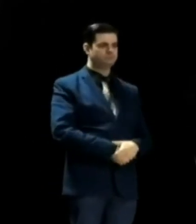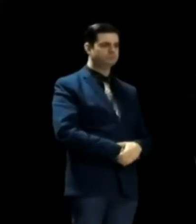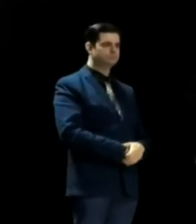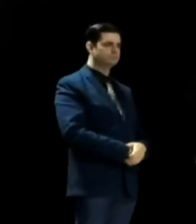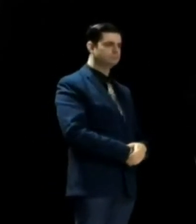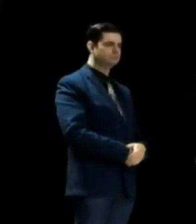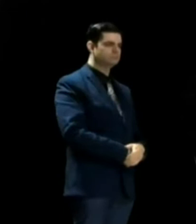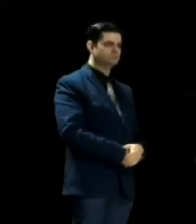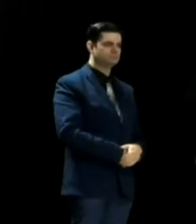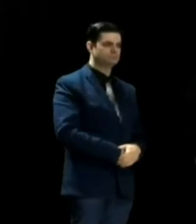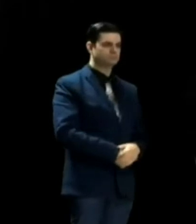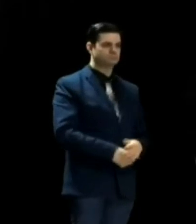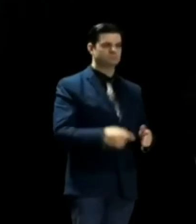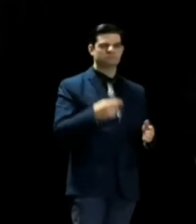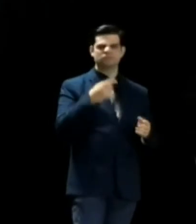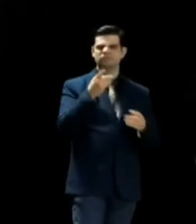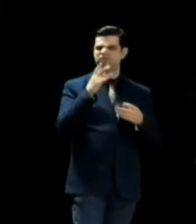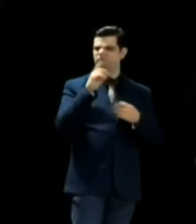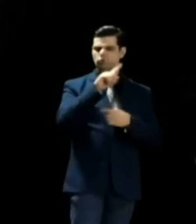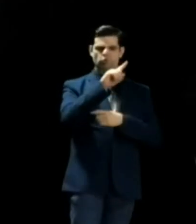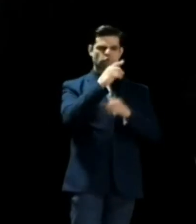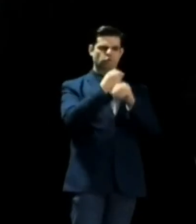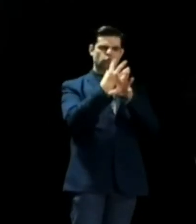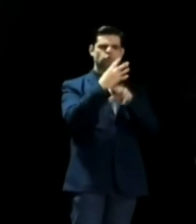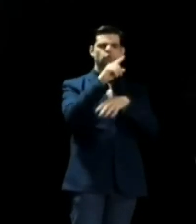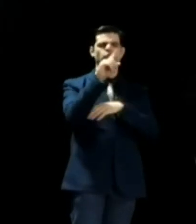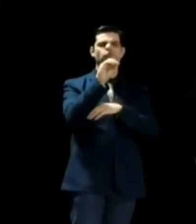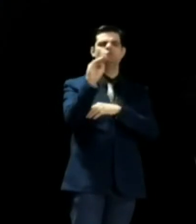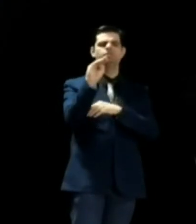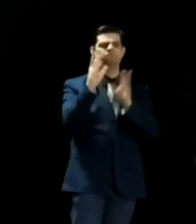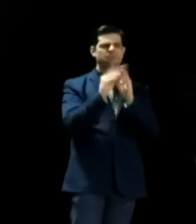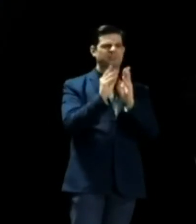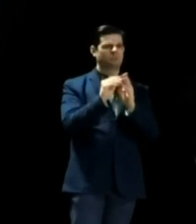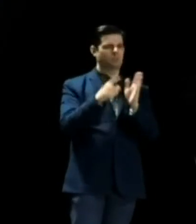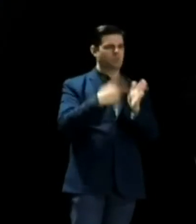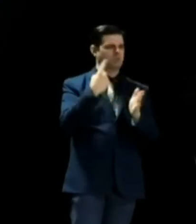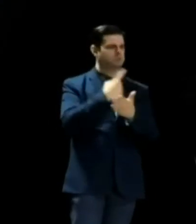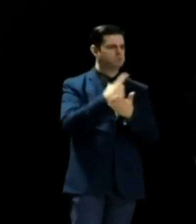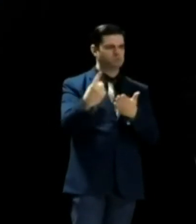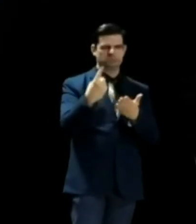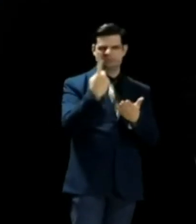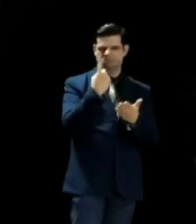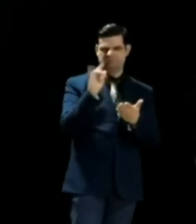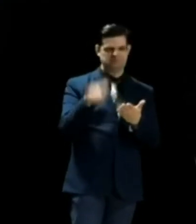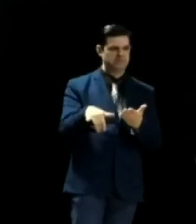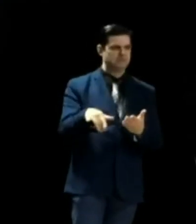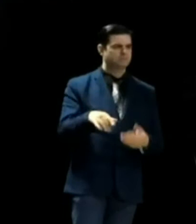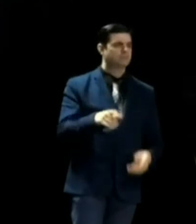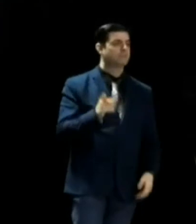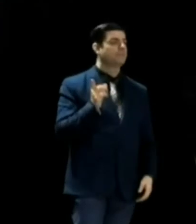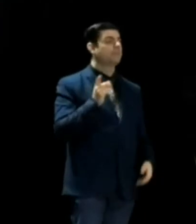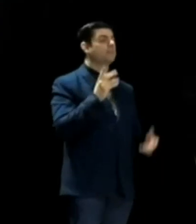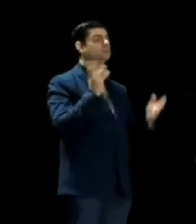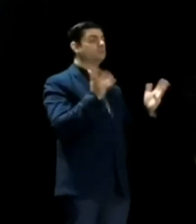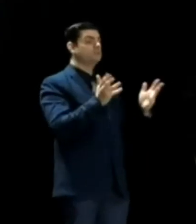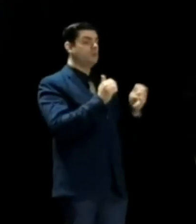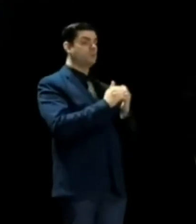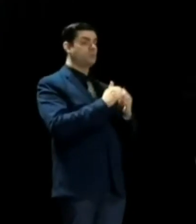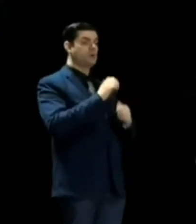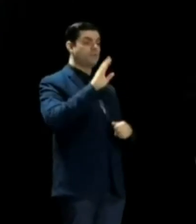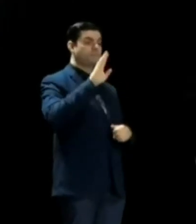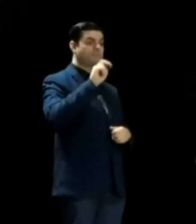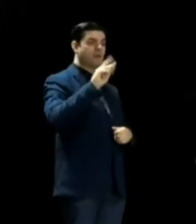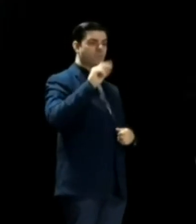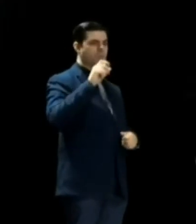week? I'm just curious. Yeah, I talk to Tony Pacenti every day. I talk to Ben Walsh every day. We're